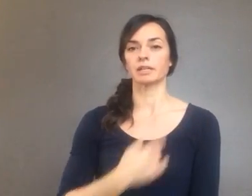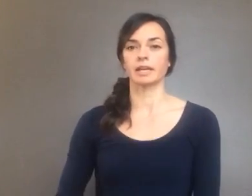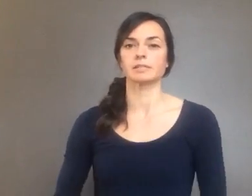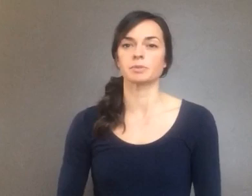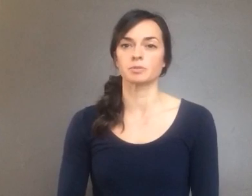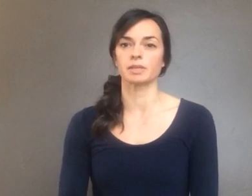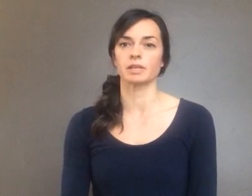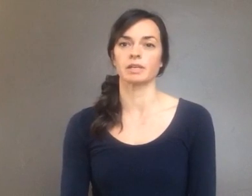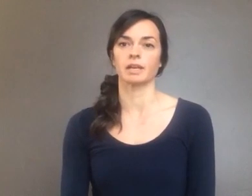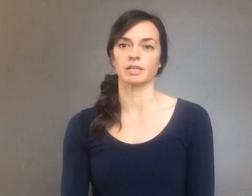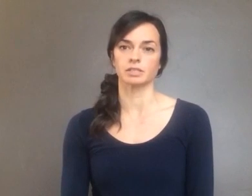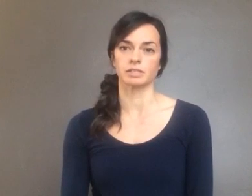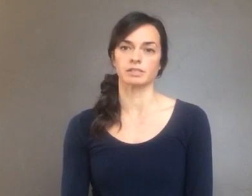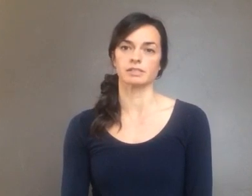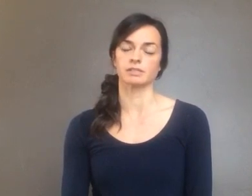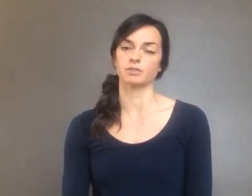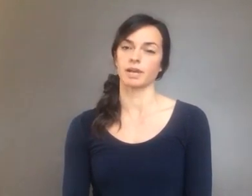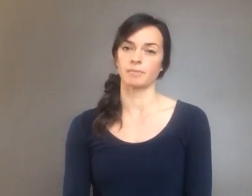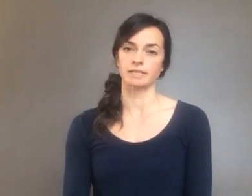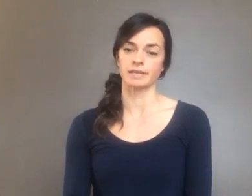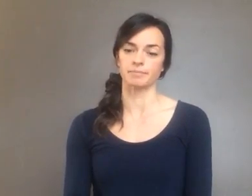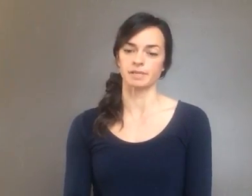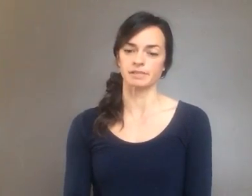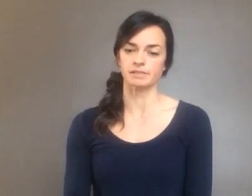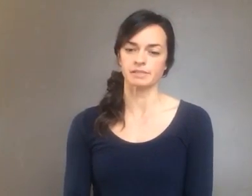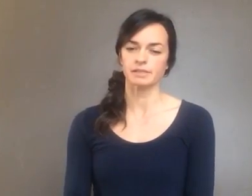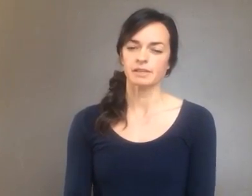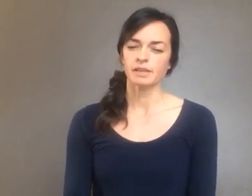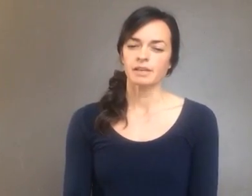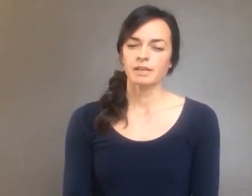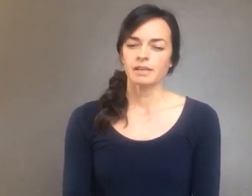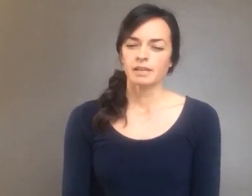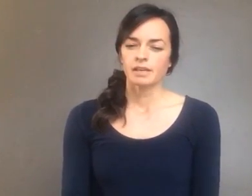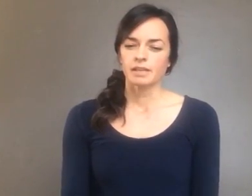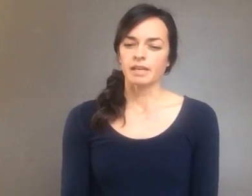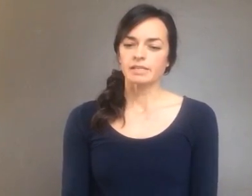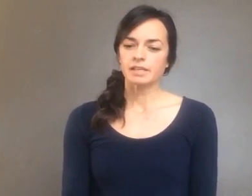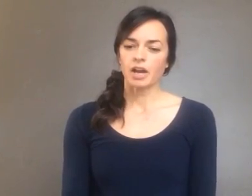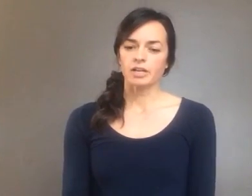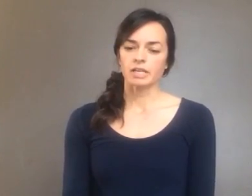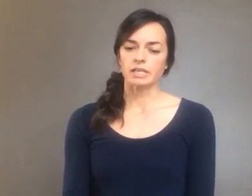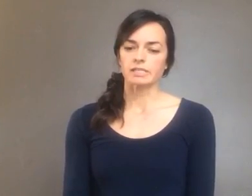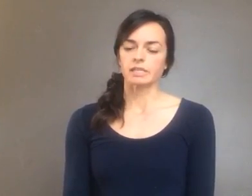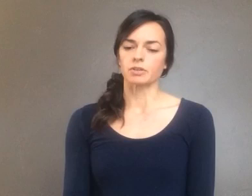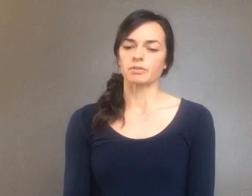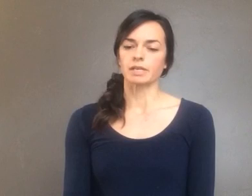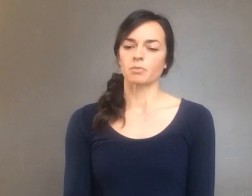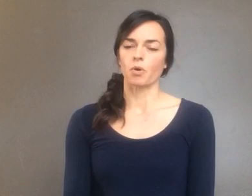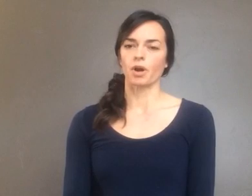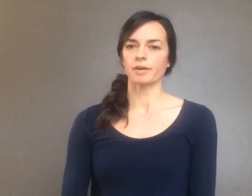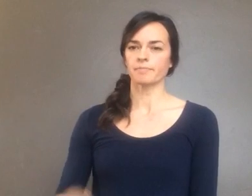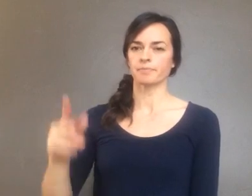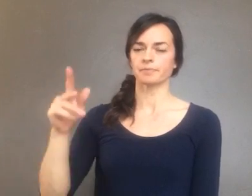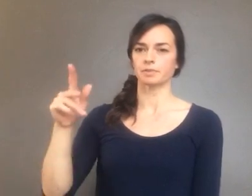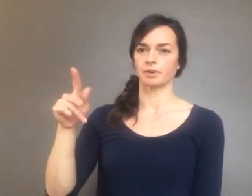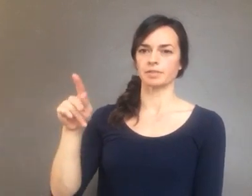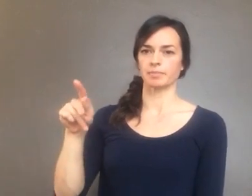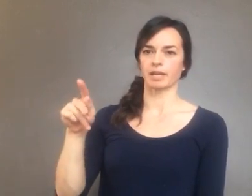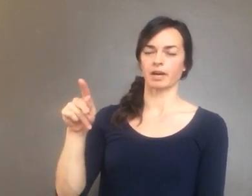alliance between nations to try and maintain peace. The next card is the Korean War. So we're going to make